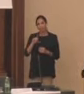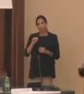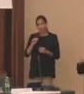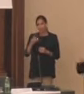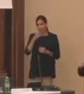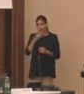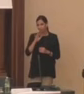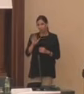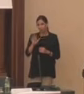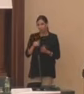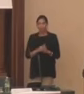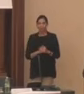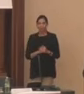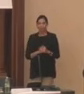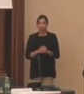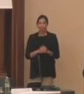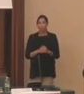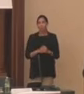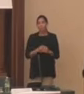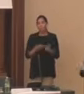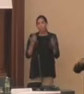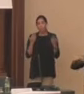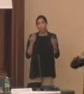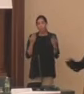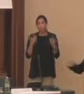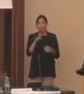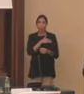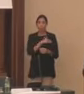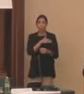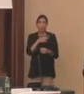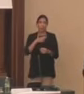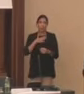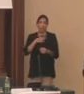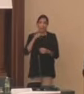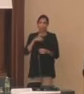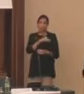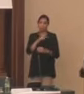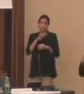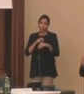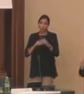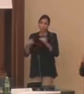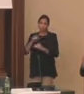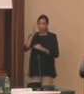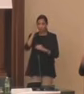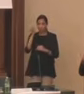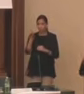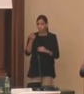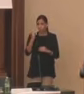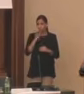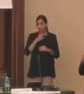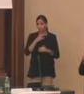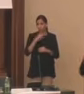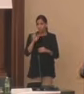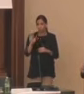on autoimmune disease and inflammation process. And nature has nothing to do with the vaccine. We treat the patient